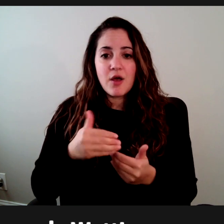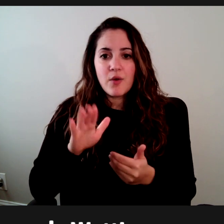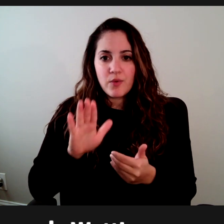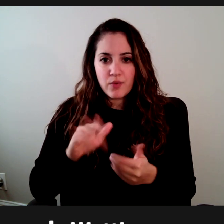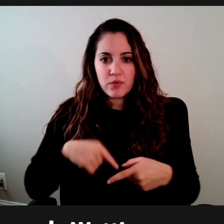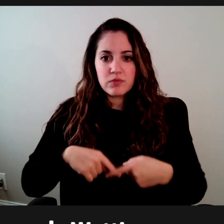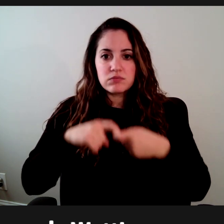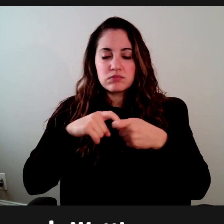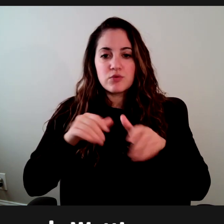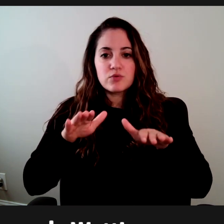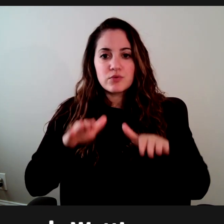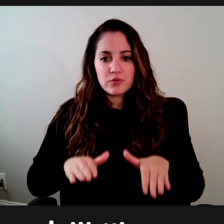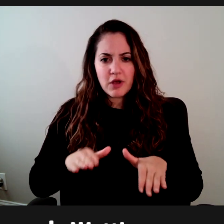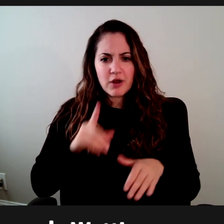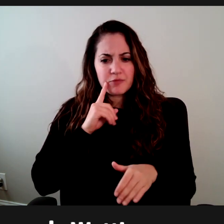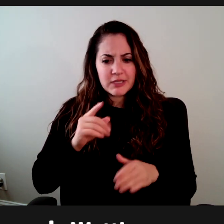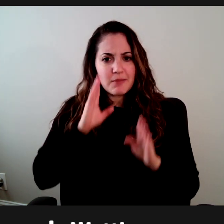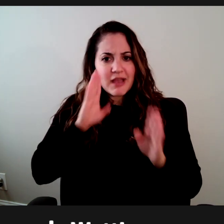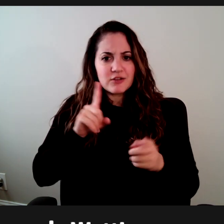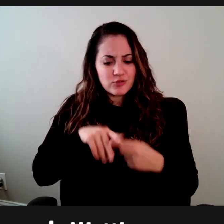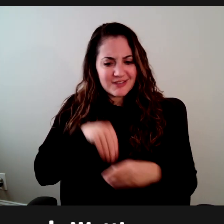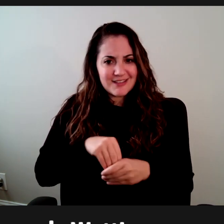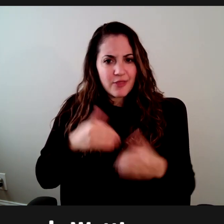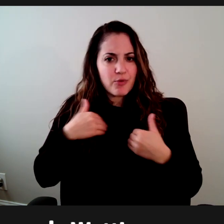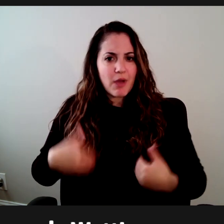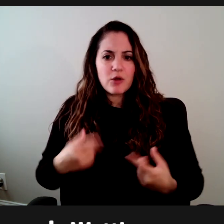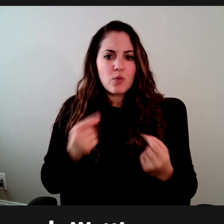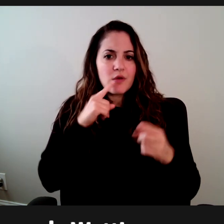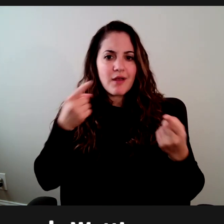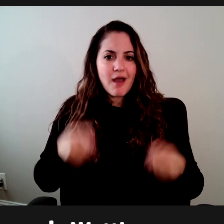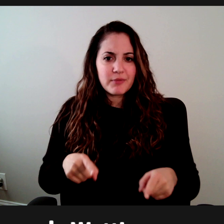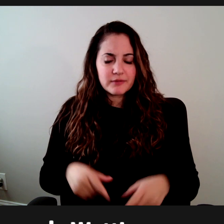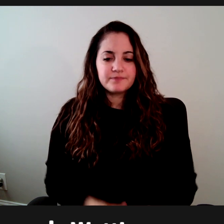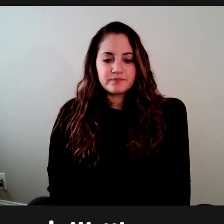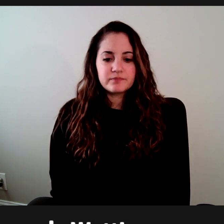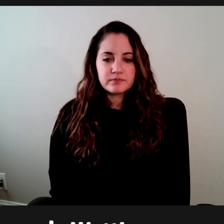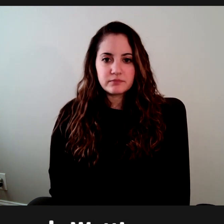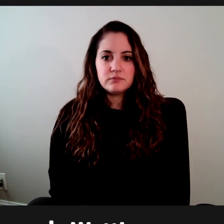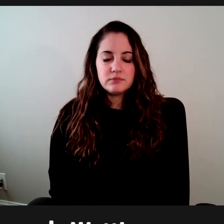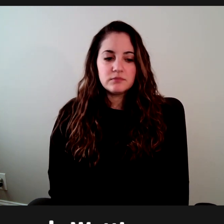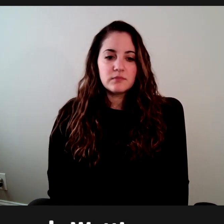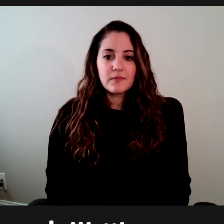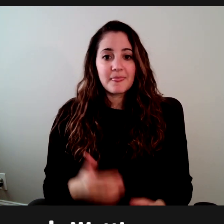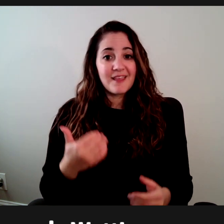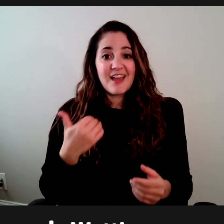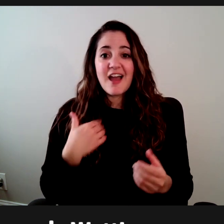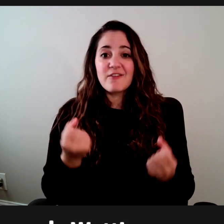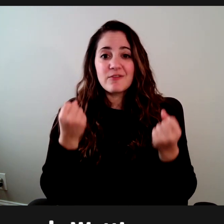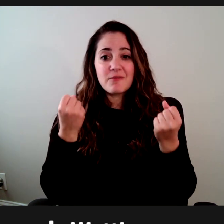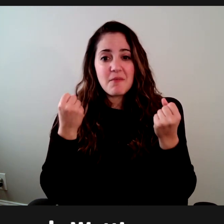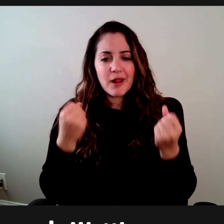by deeply listening within oneself to what's happening. Because there's a lot of